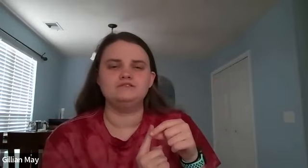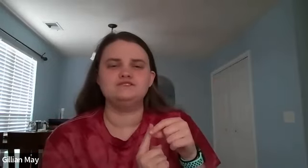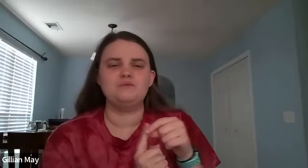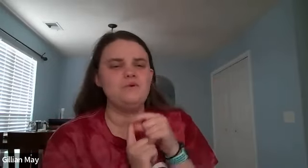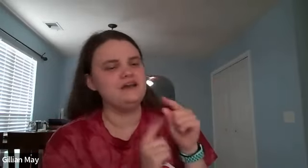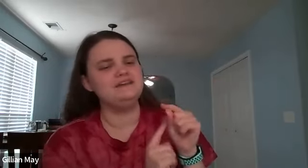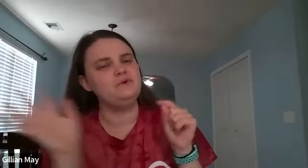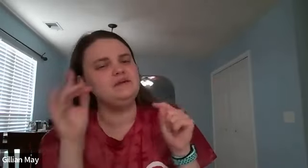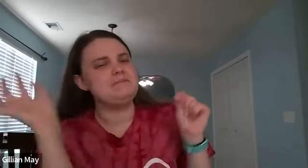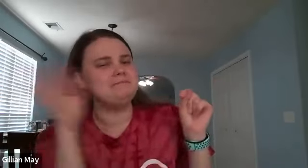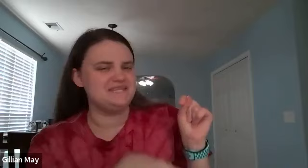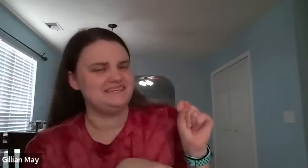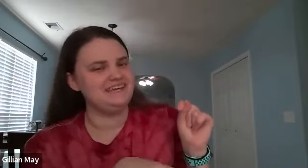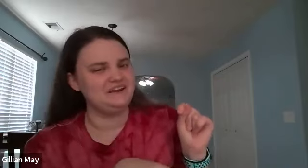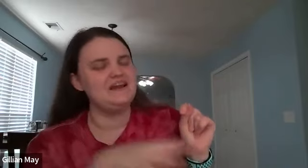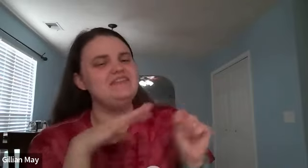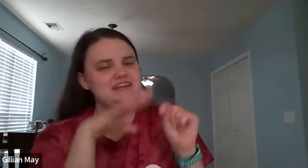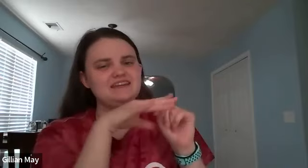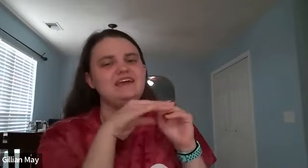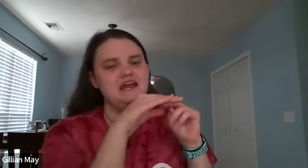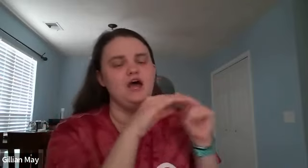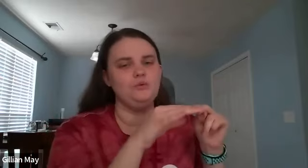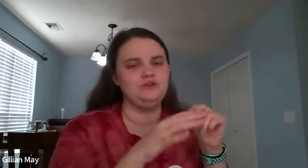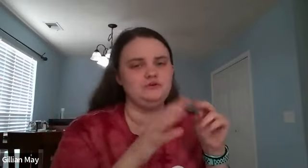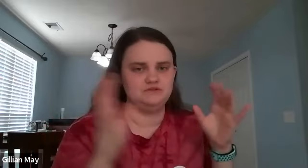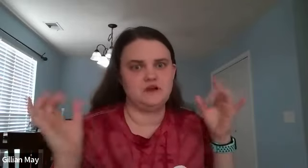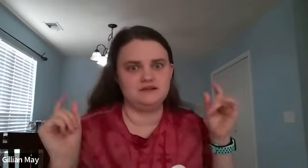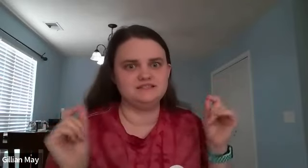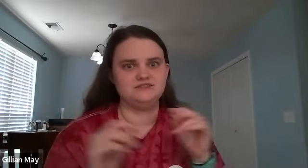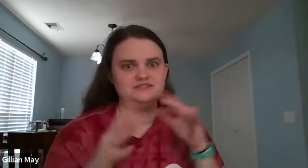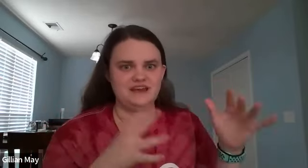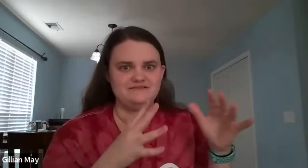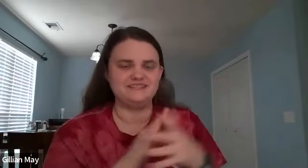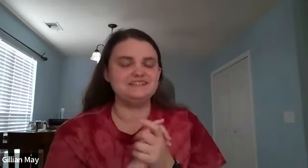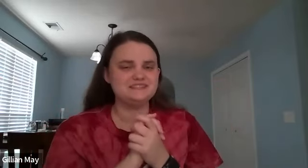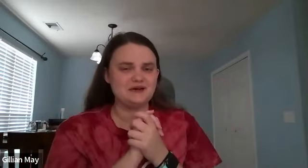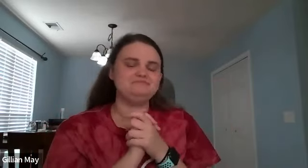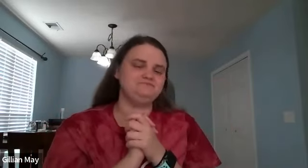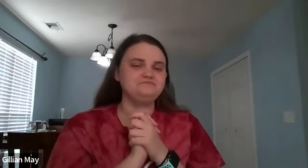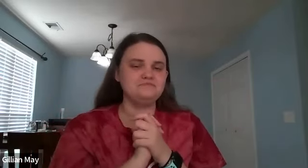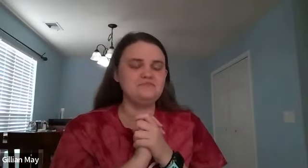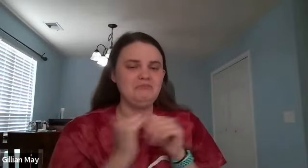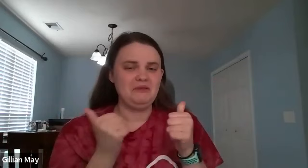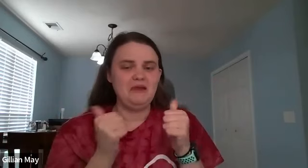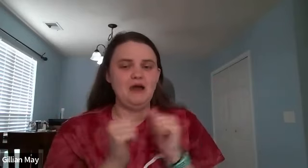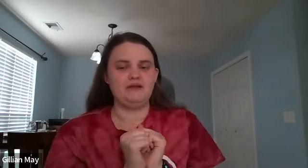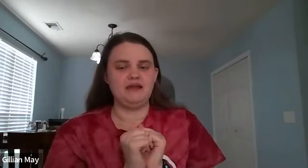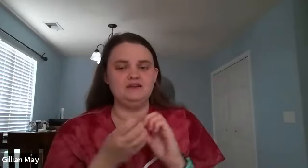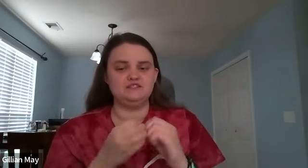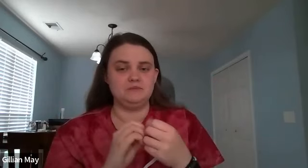So what am I missing here? And then it can like kind of help you use context clues to kind of fix it. So, all right. So number